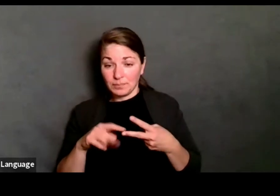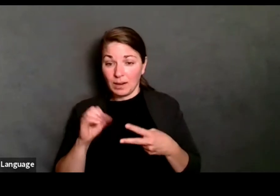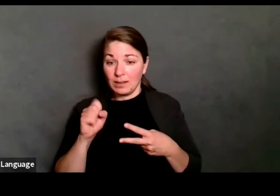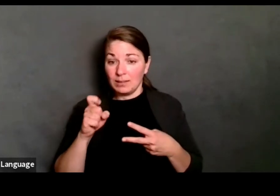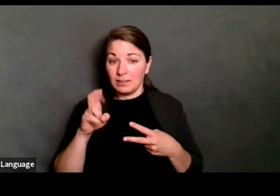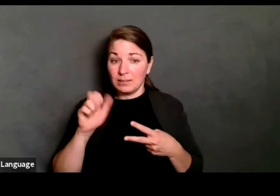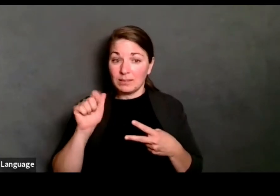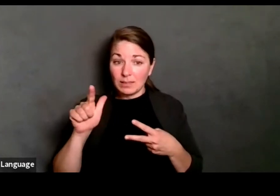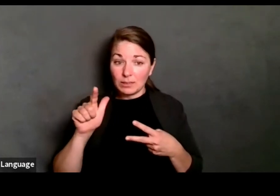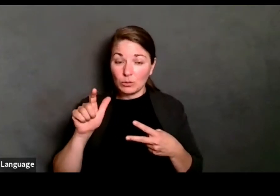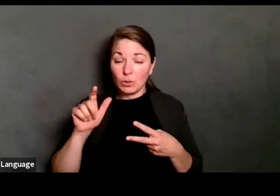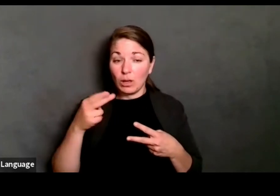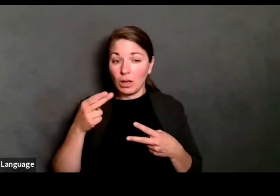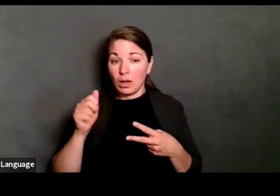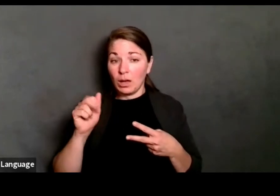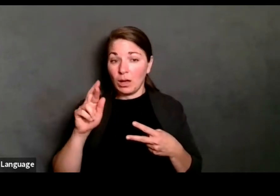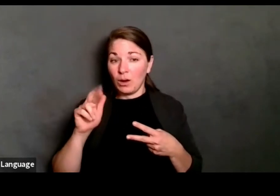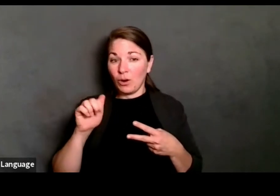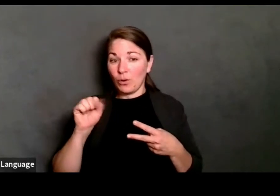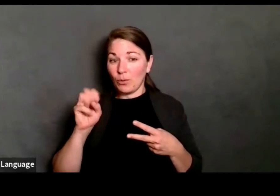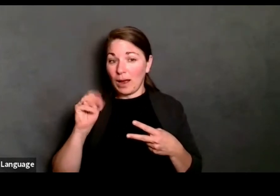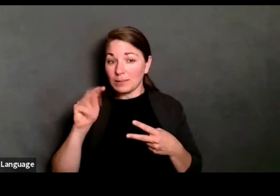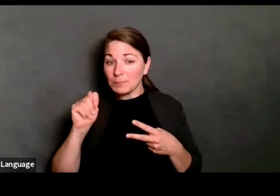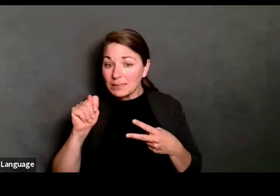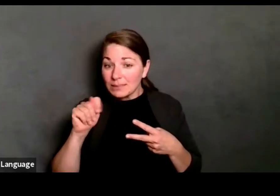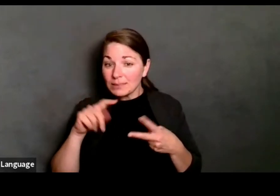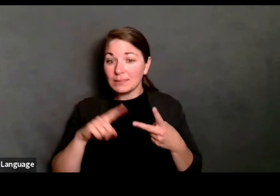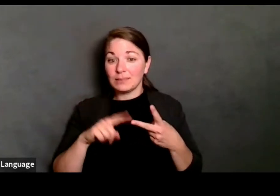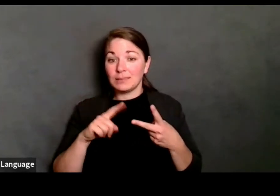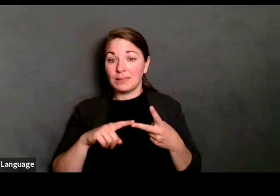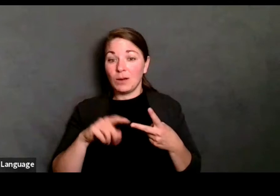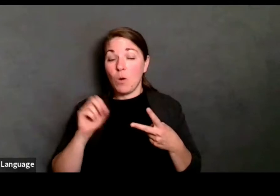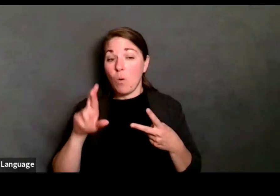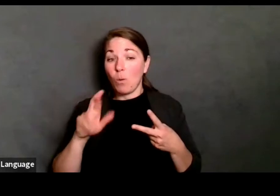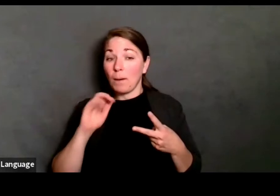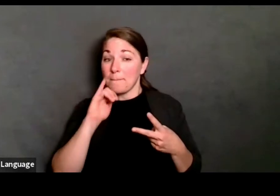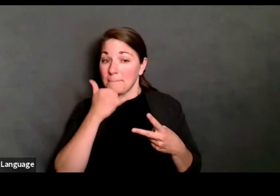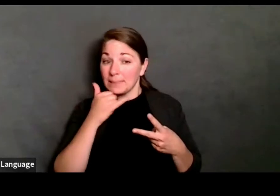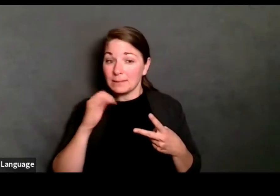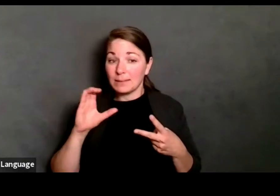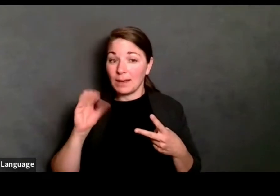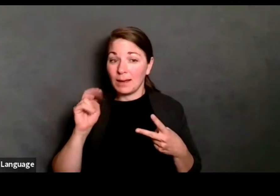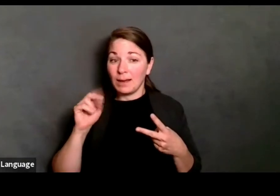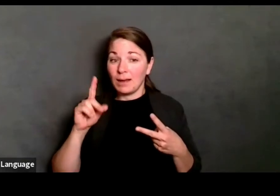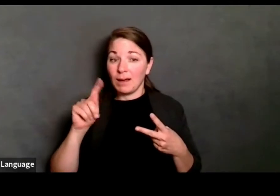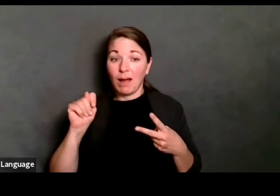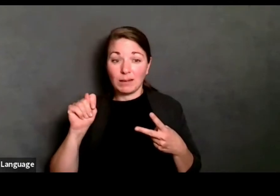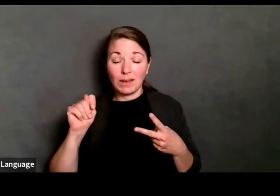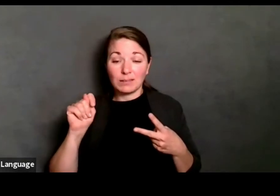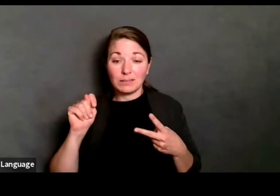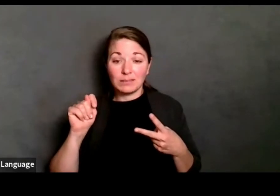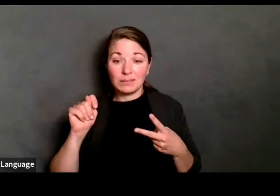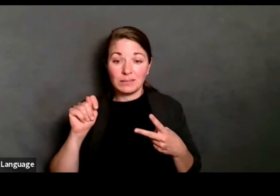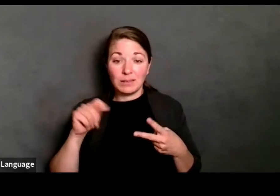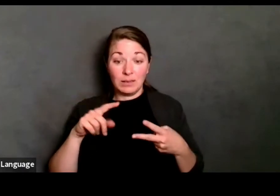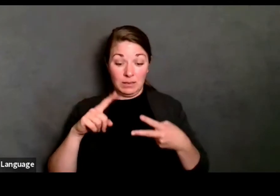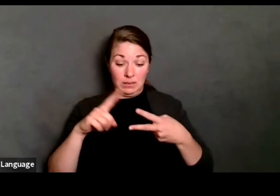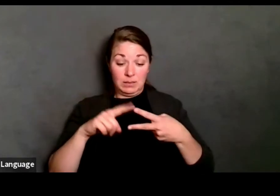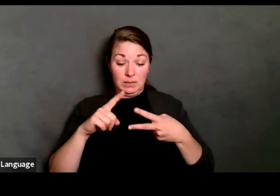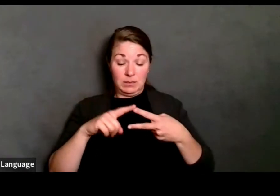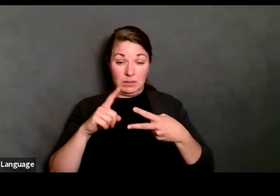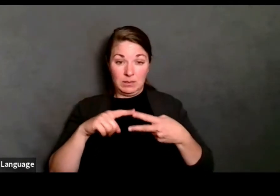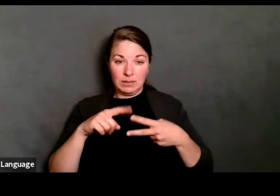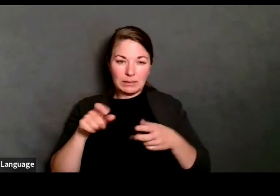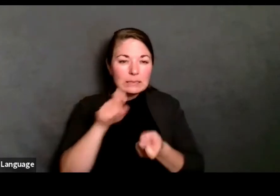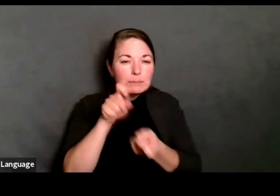are also terms that have some historical context. Sexual harassment, again, has some very specific